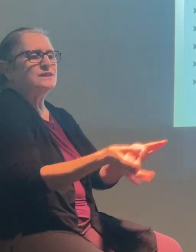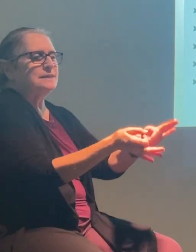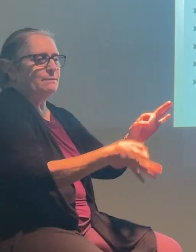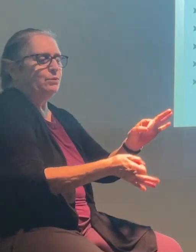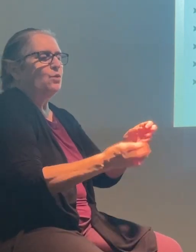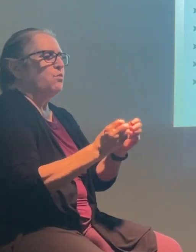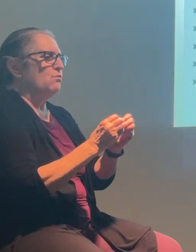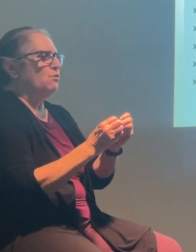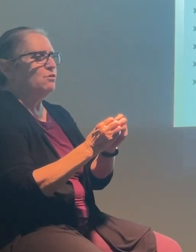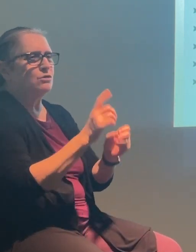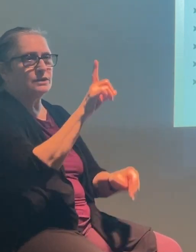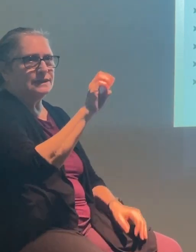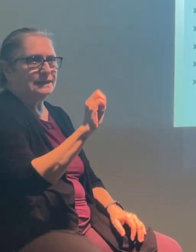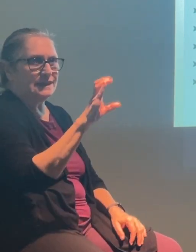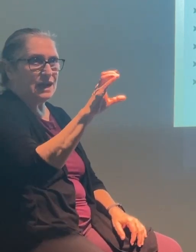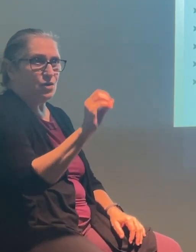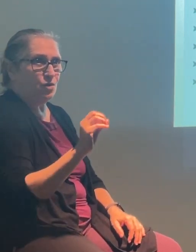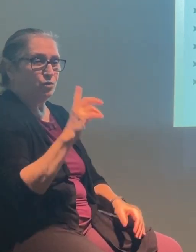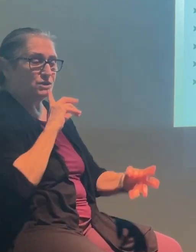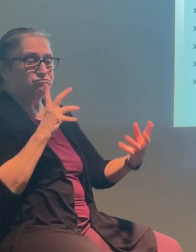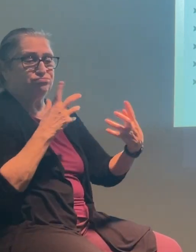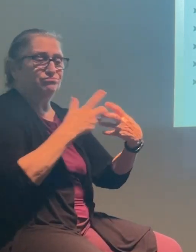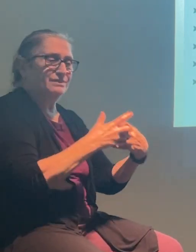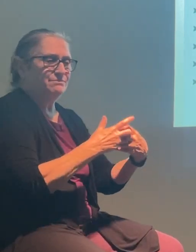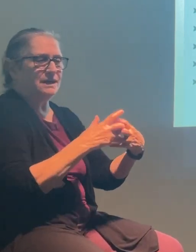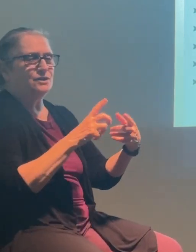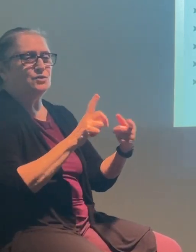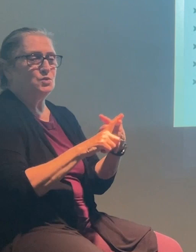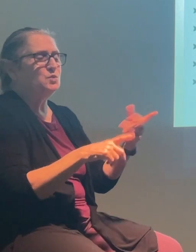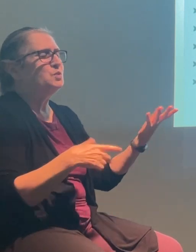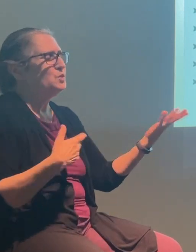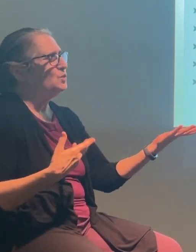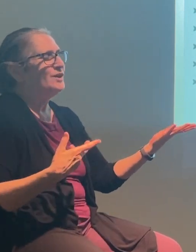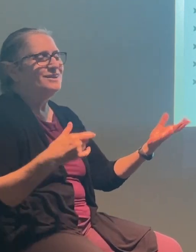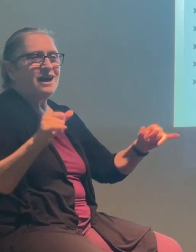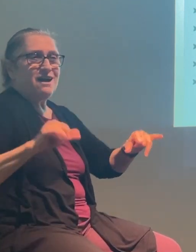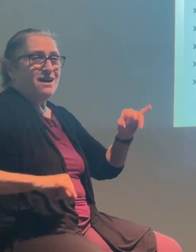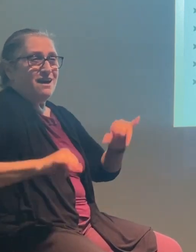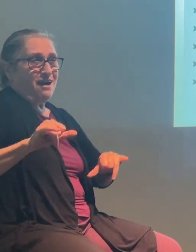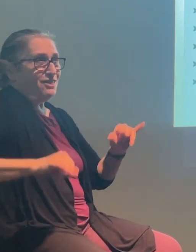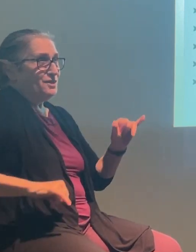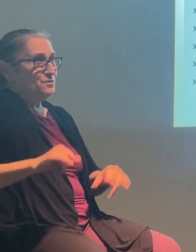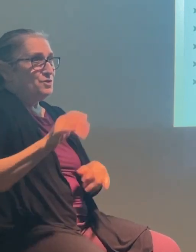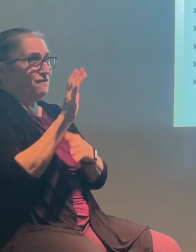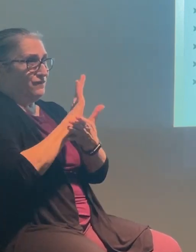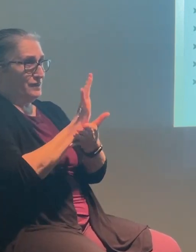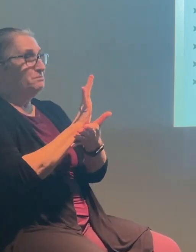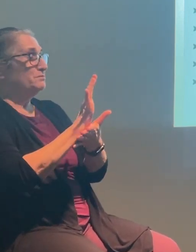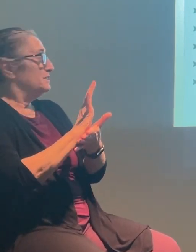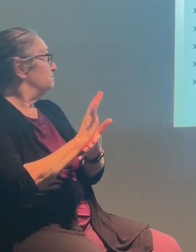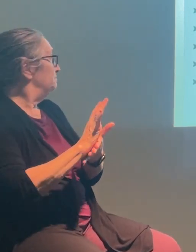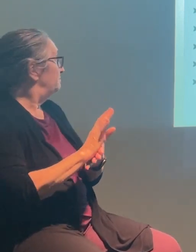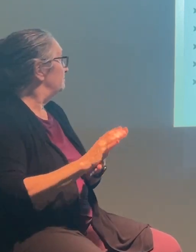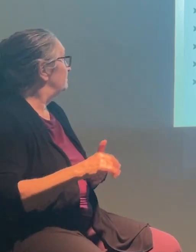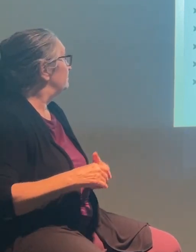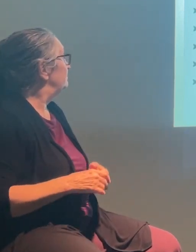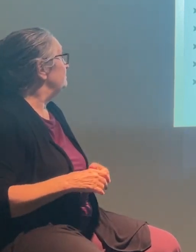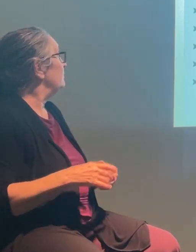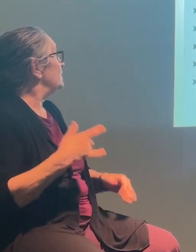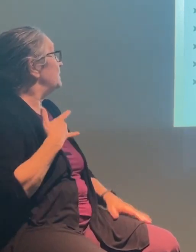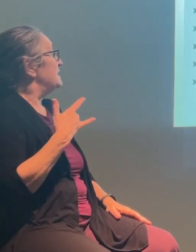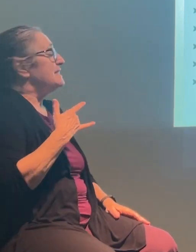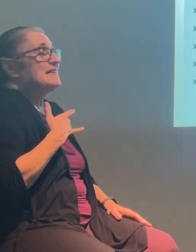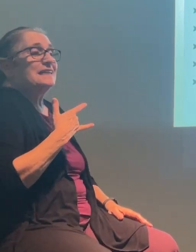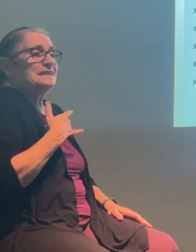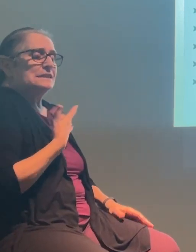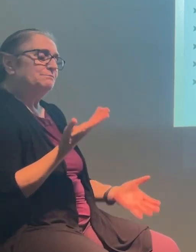which parallels the Hollywood films technique with bright lights and so forth. Strong graphic sensibility, artistic approach